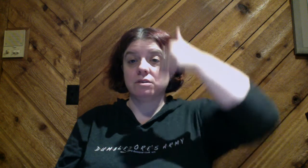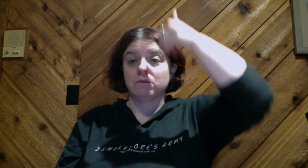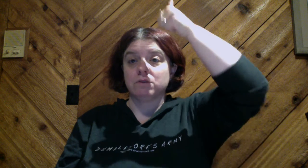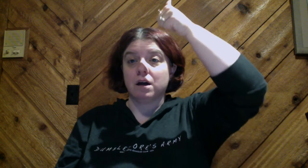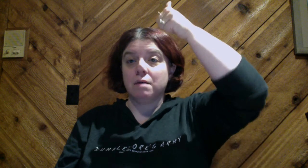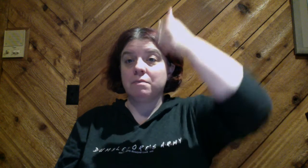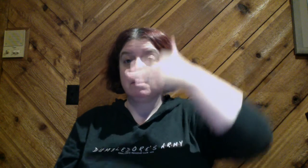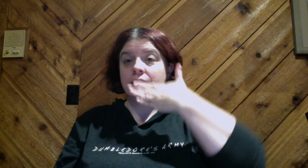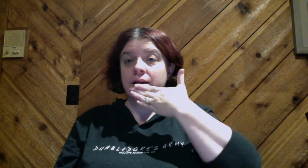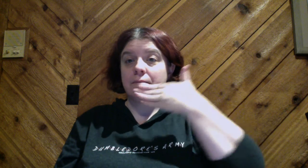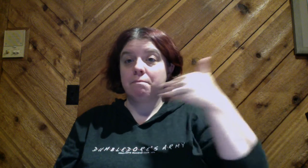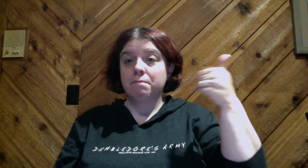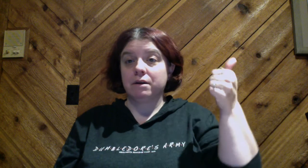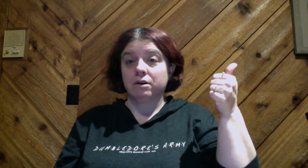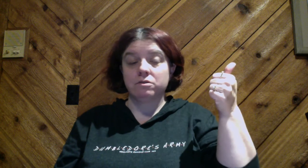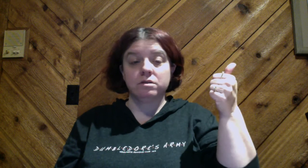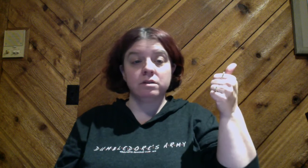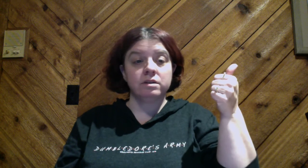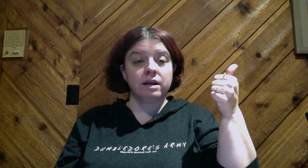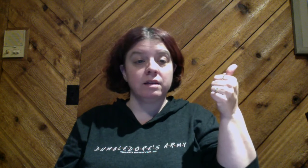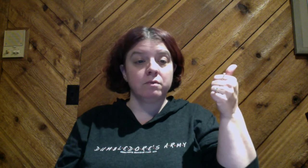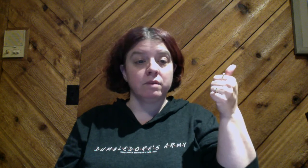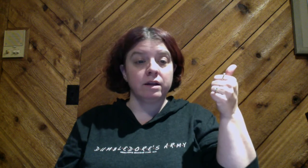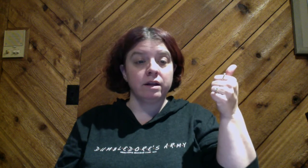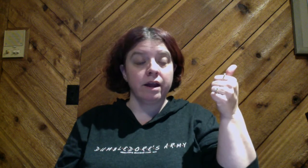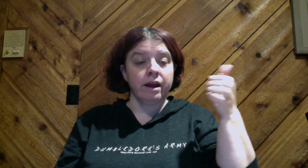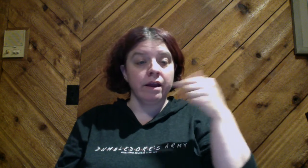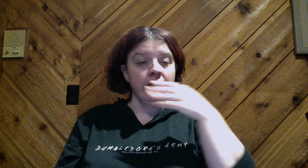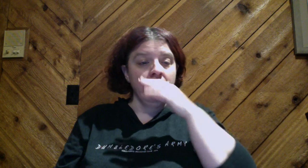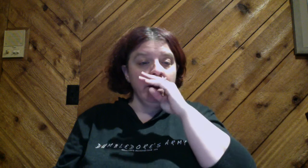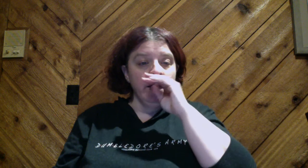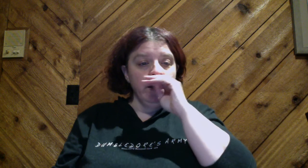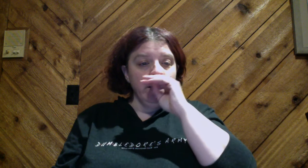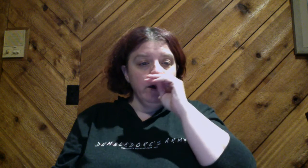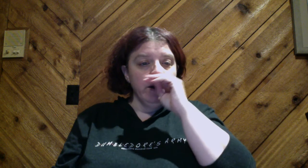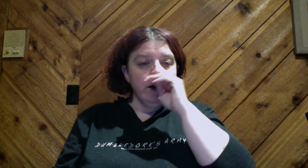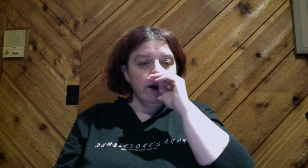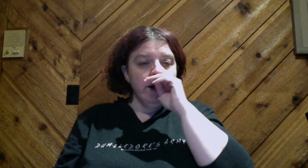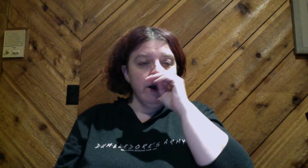goes up, better goes to the side, they both end in A.